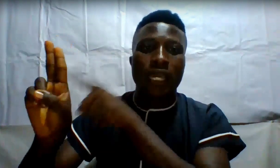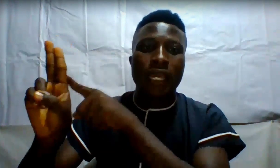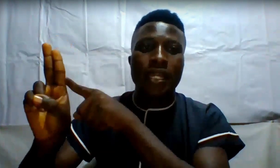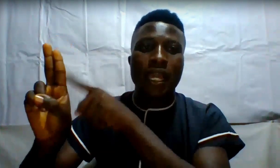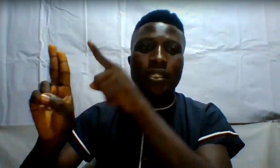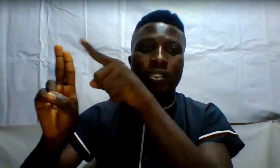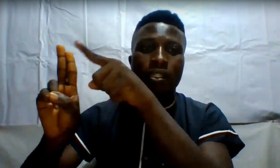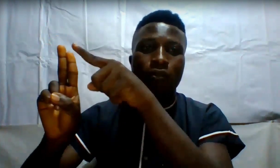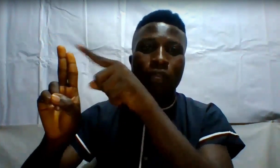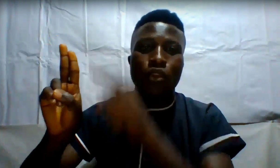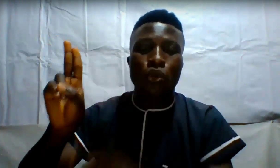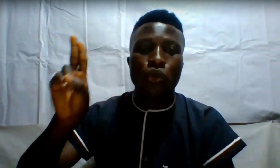at attention.